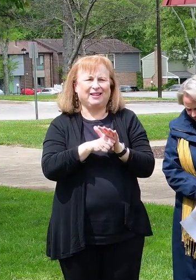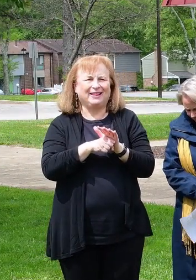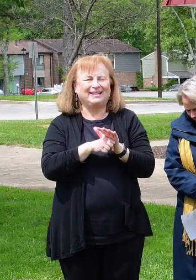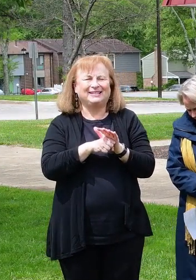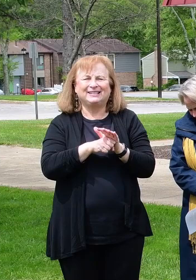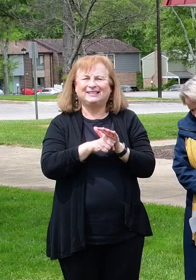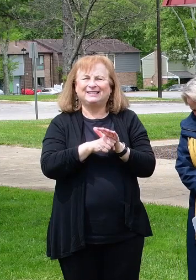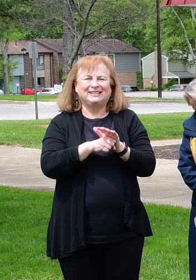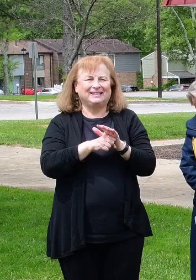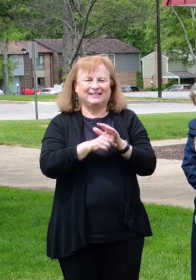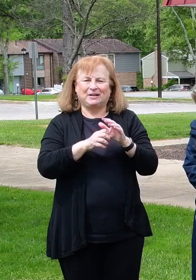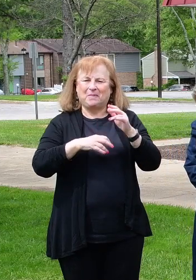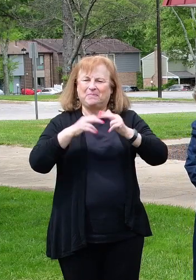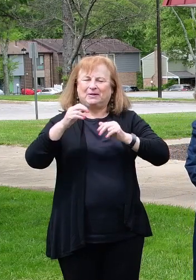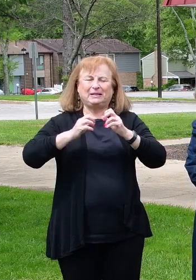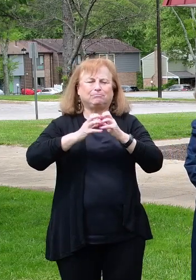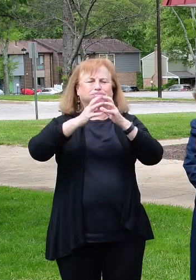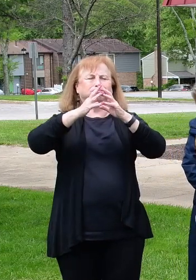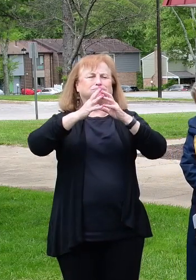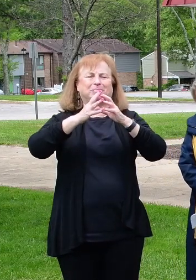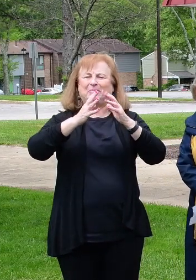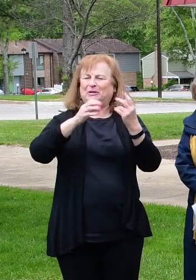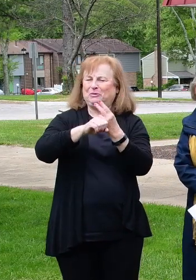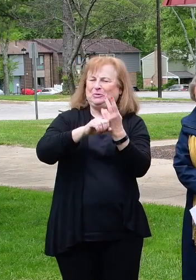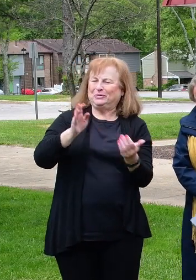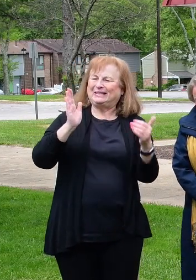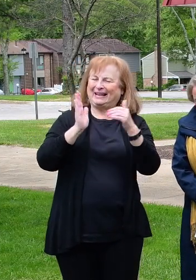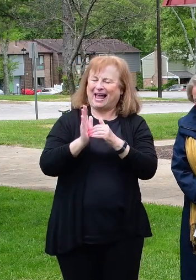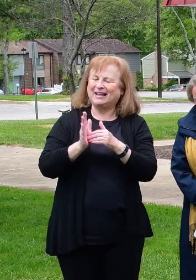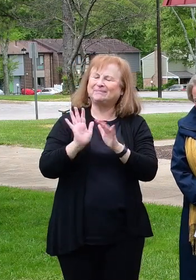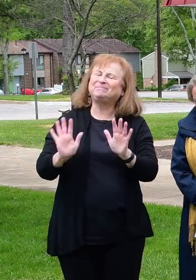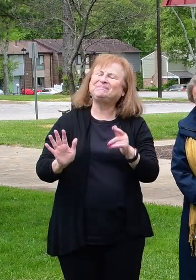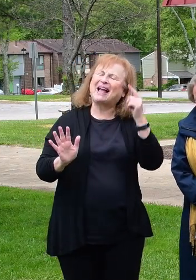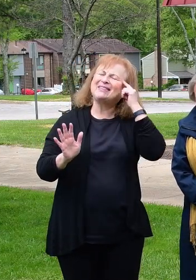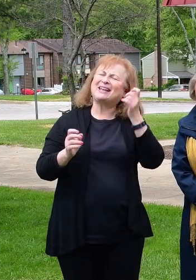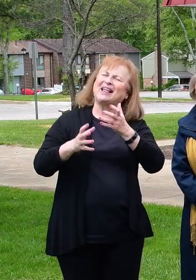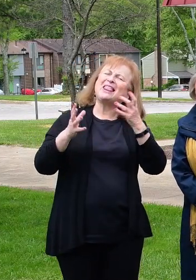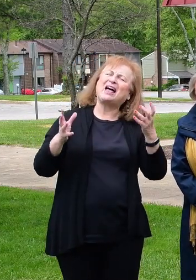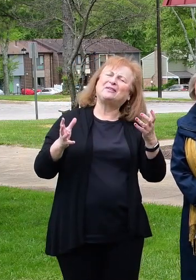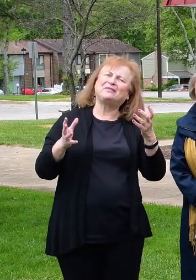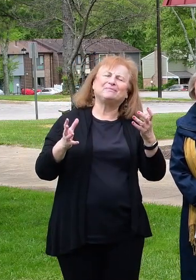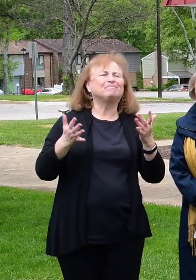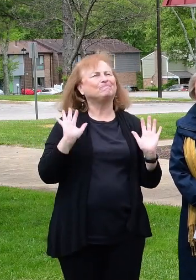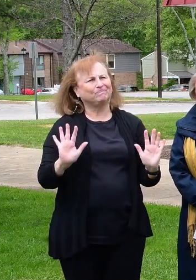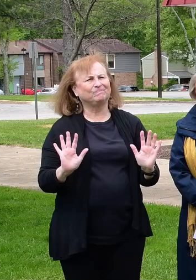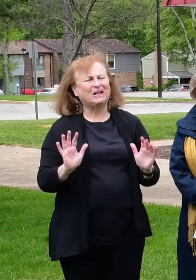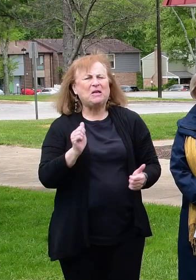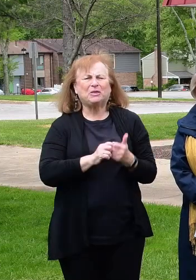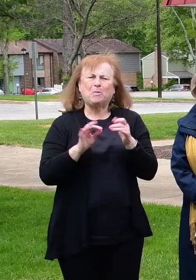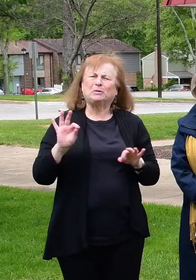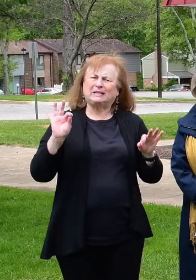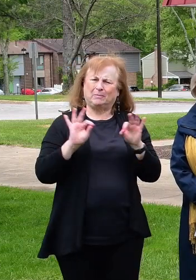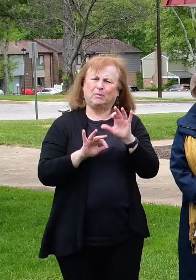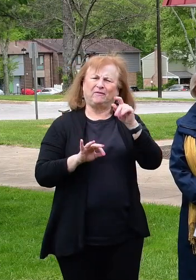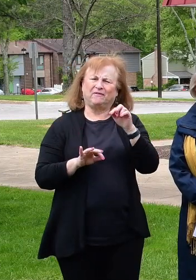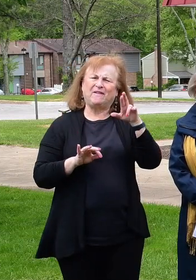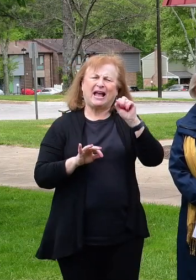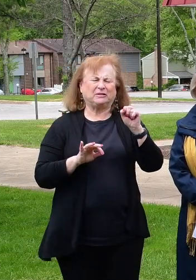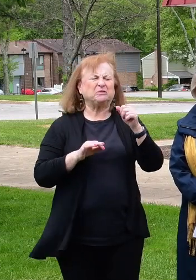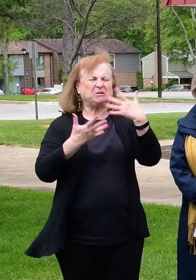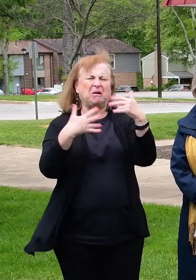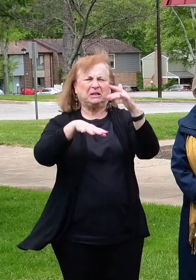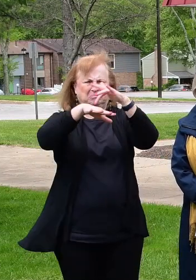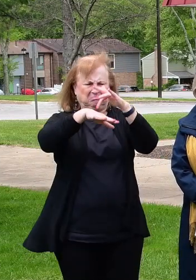site come into use. So I think a lot of the most important factors have been